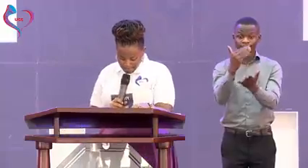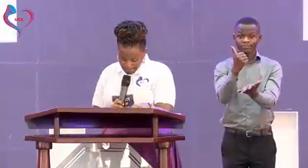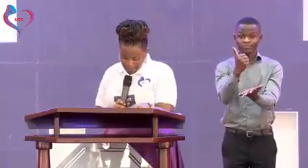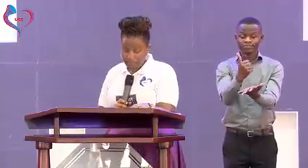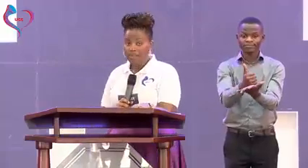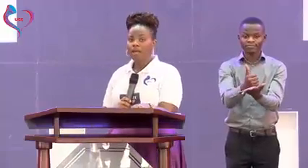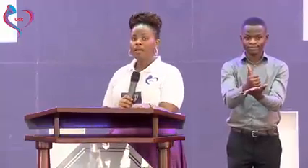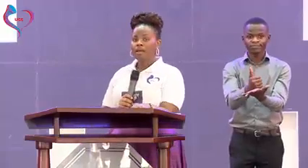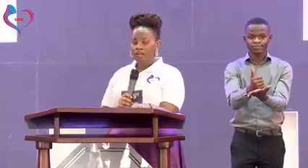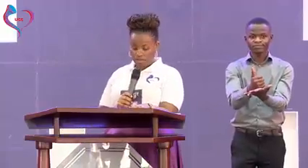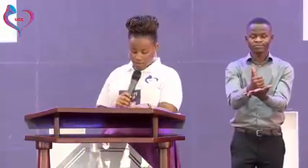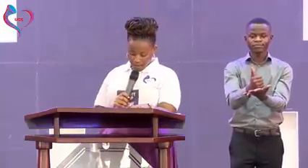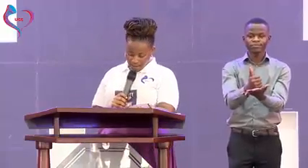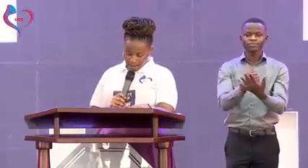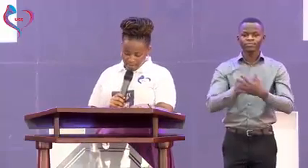Amen. Amen.